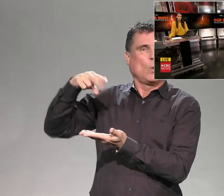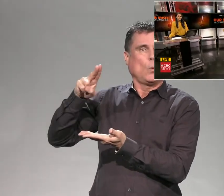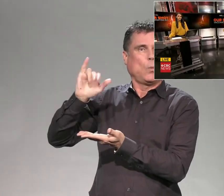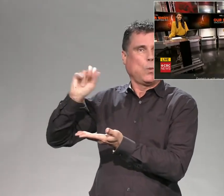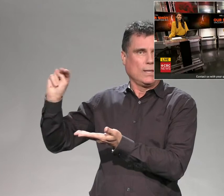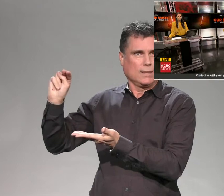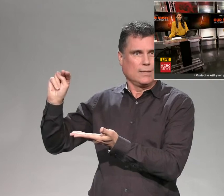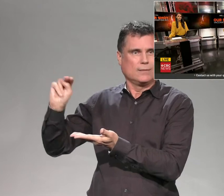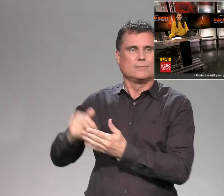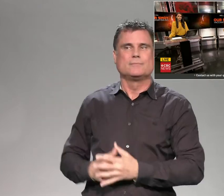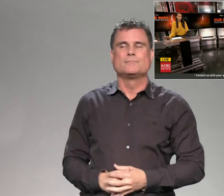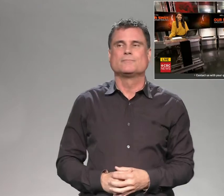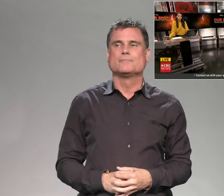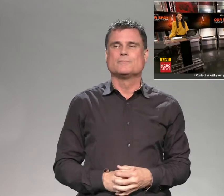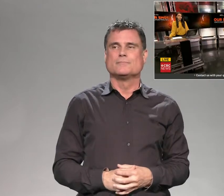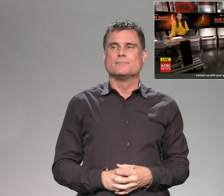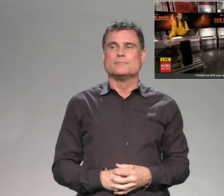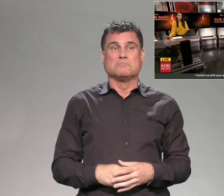the province. The number is